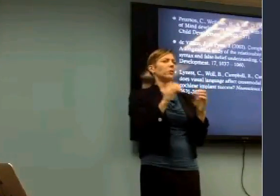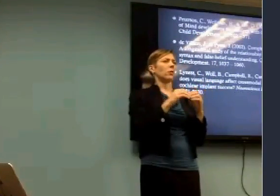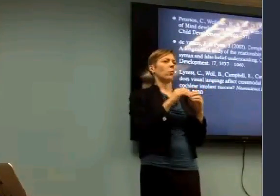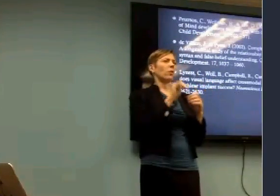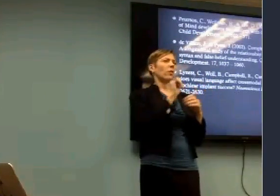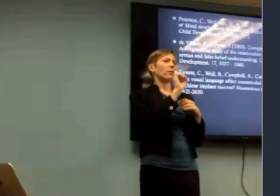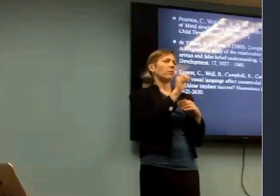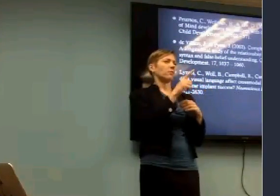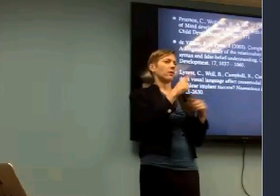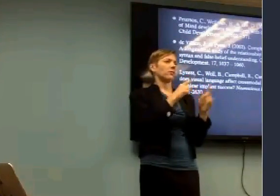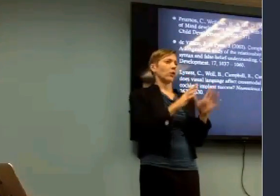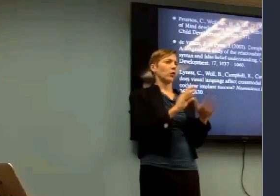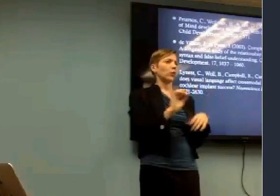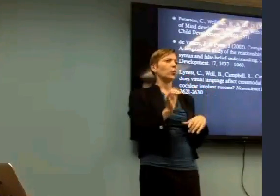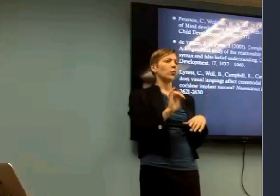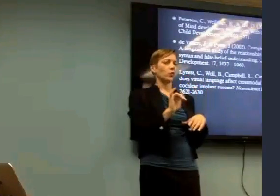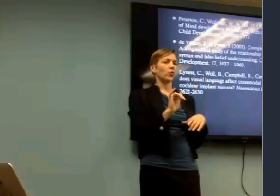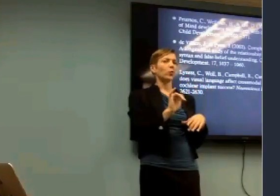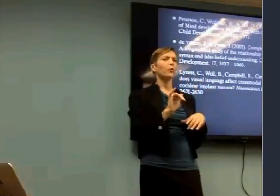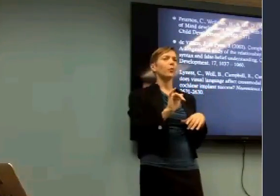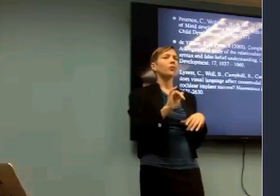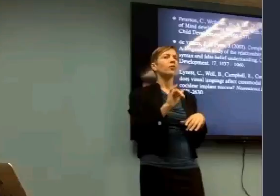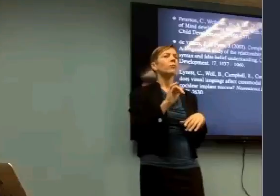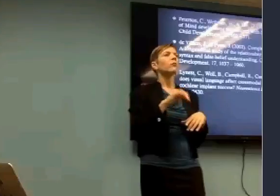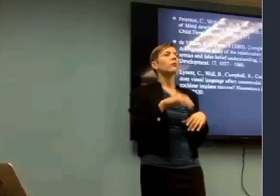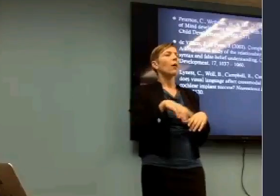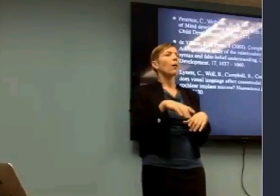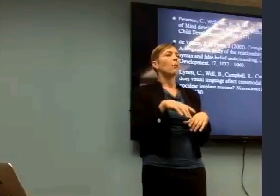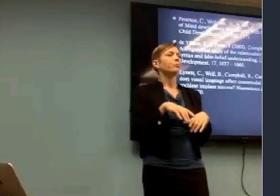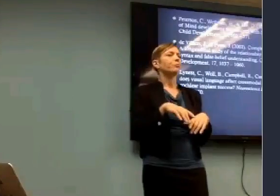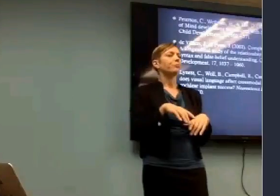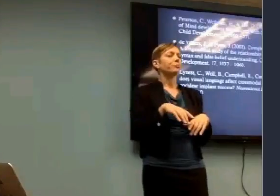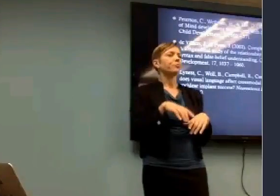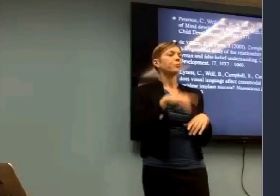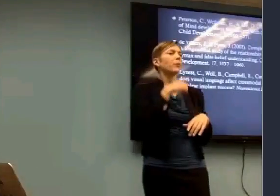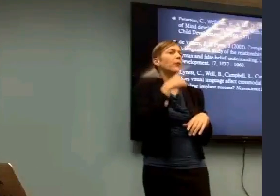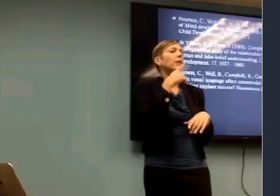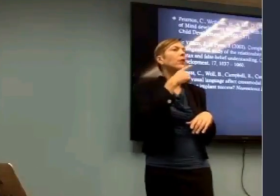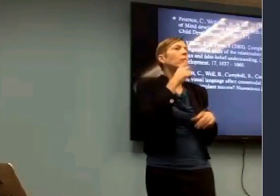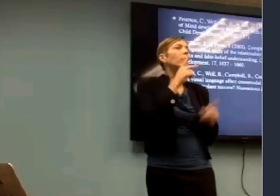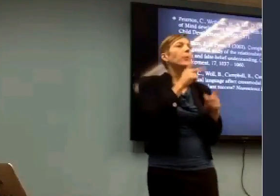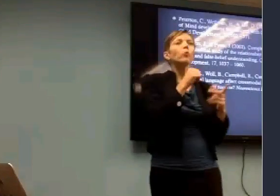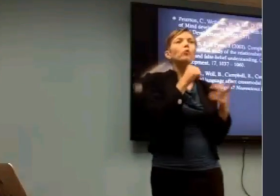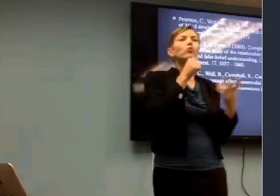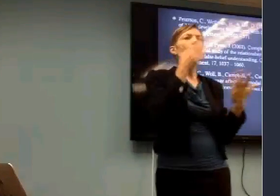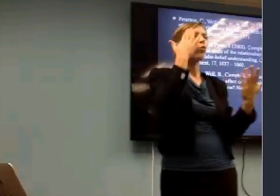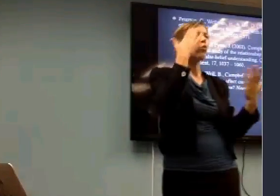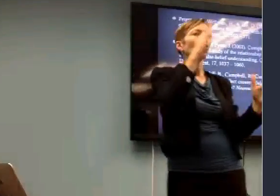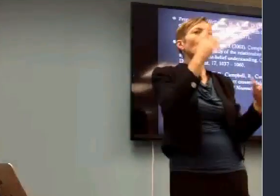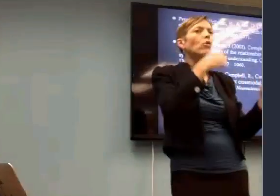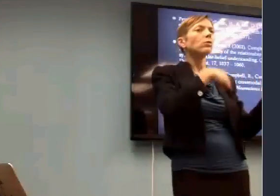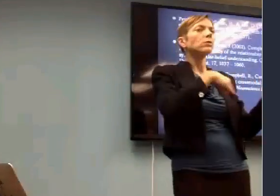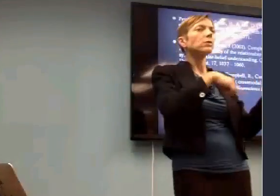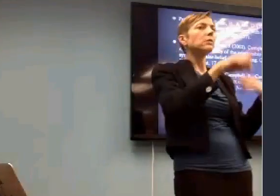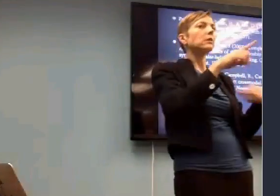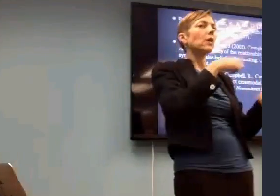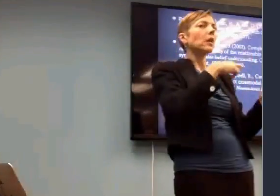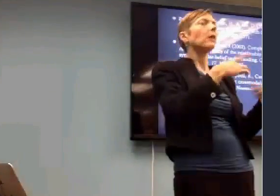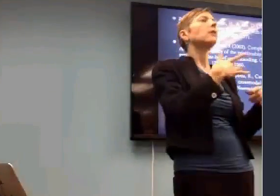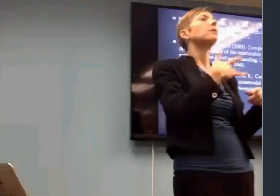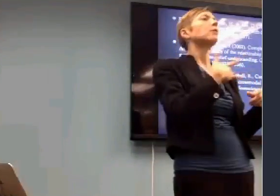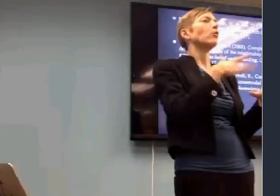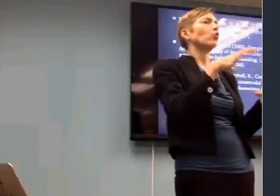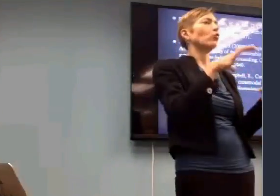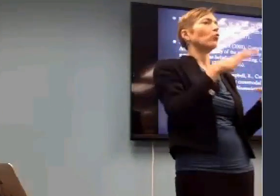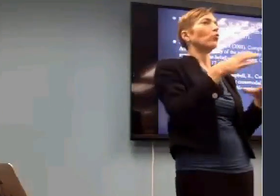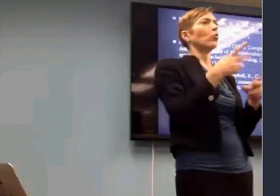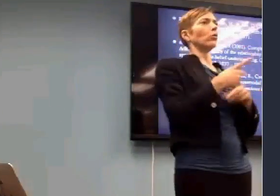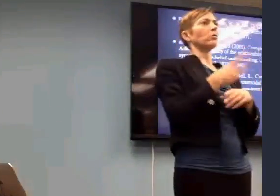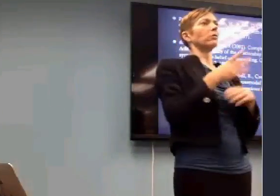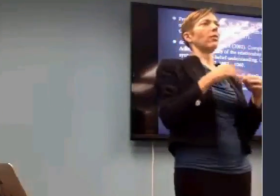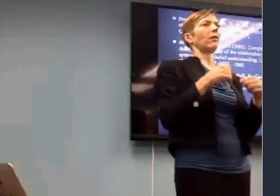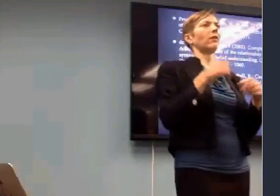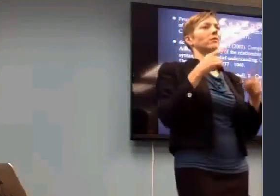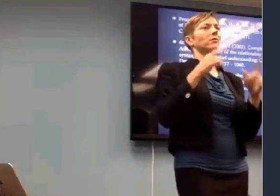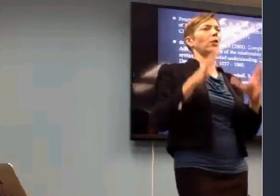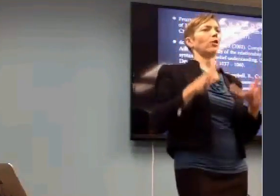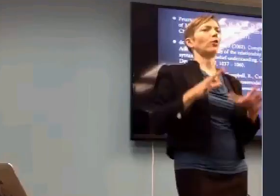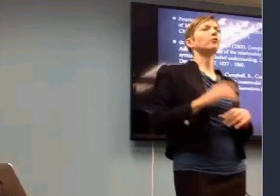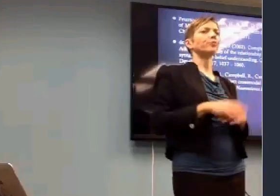And we see a similar comparison when we look at ASL signers as well. Hearing people who do not know American Sign Language fare